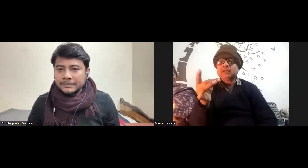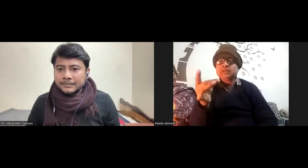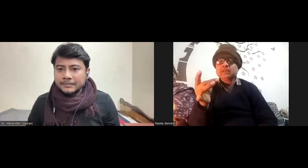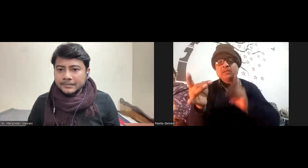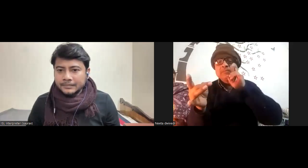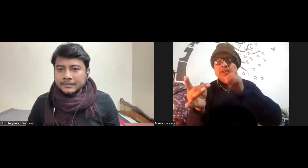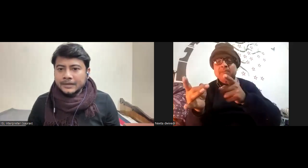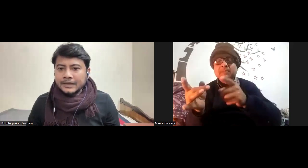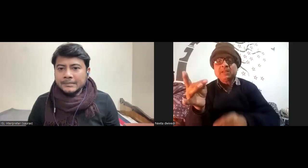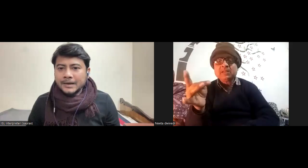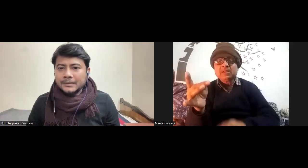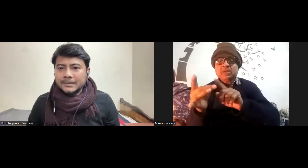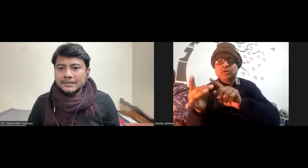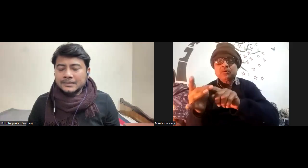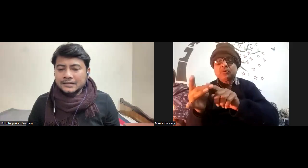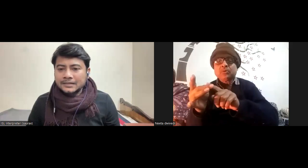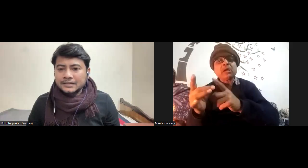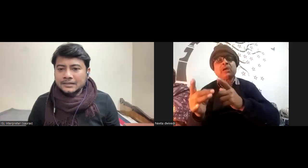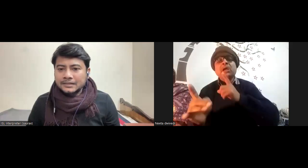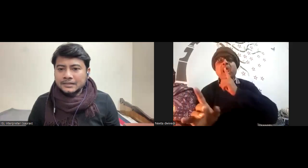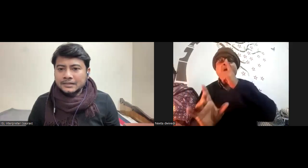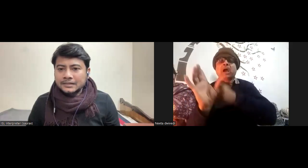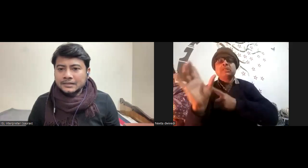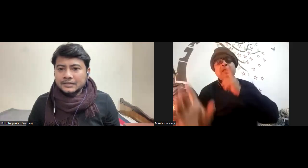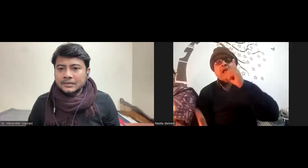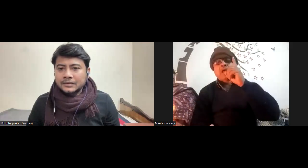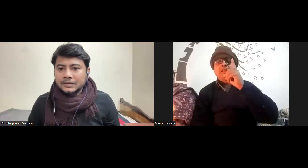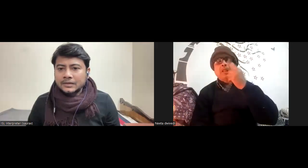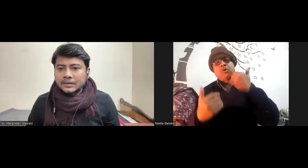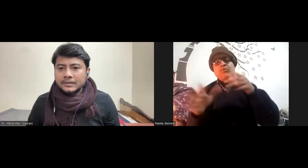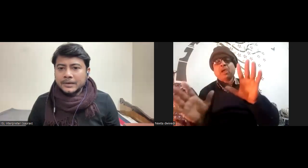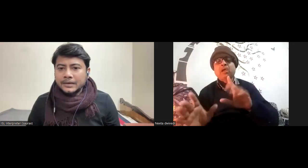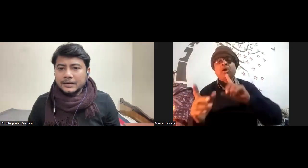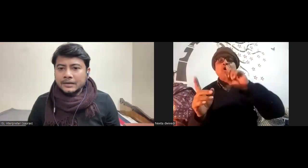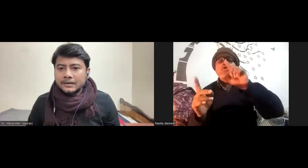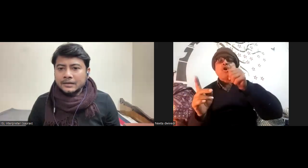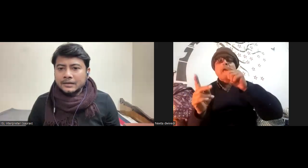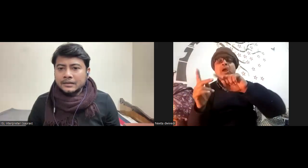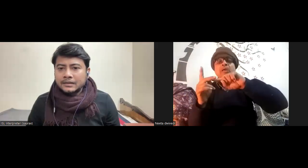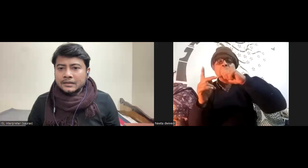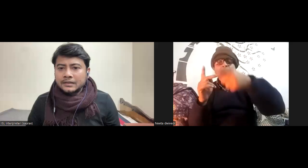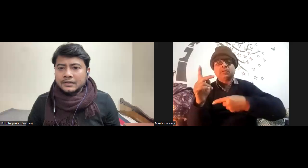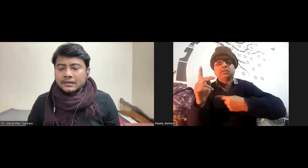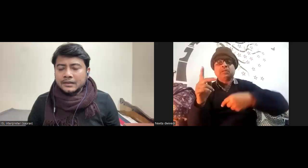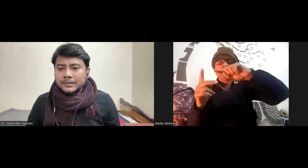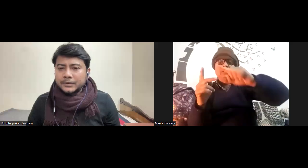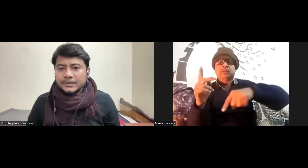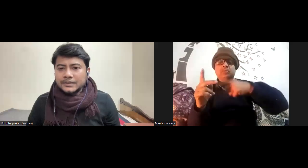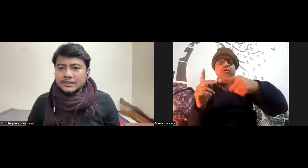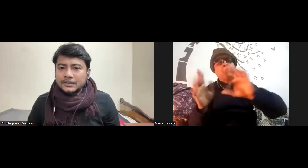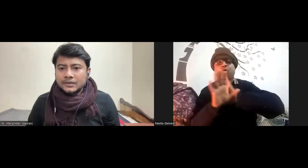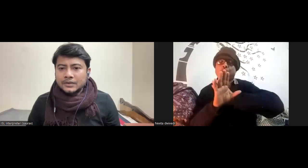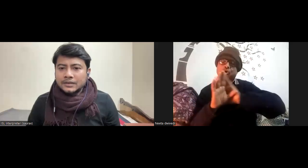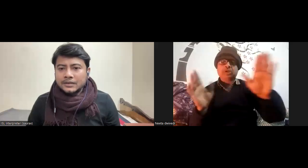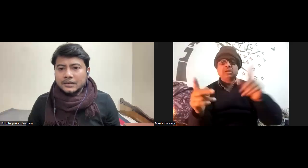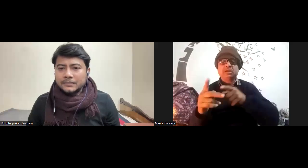Neem. Neem Mala Mataji. okay. So it's been a year. He's been doing 16